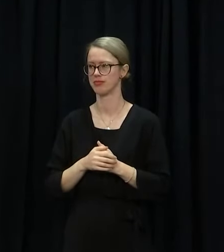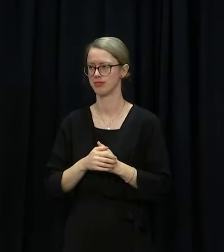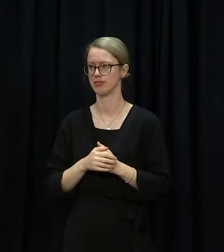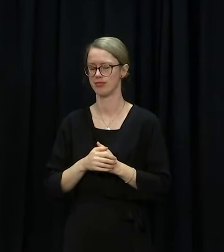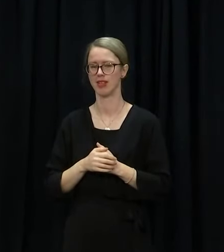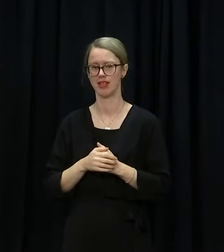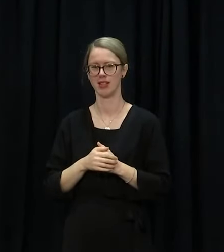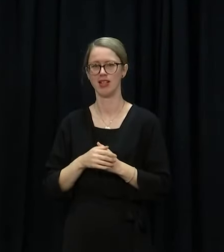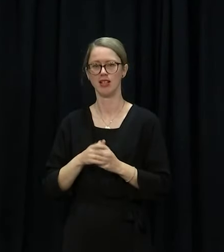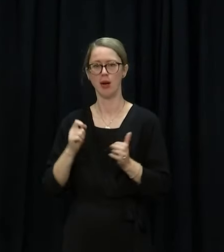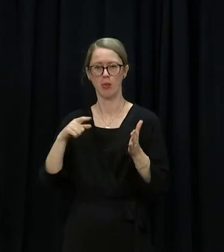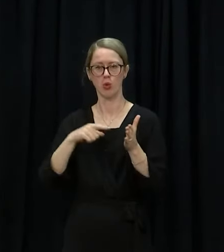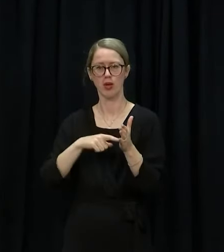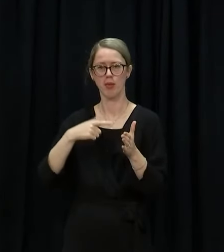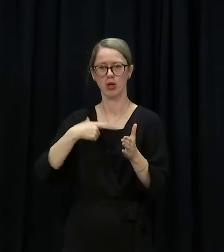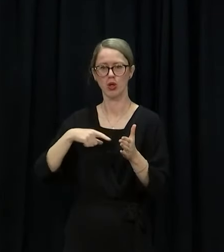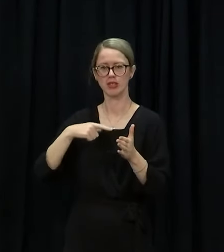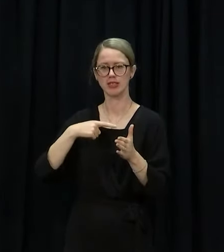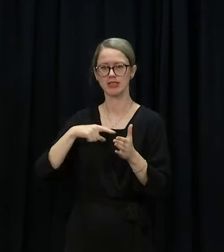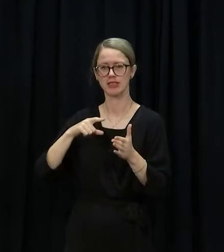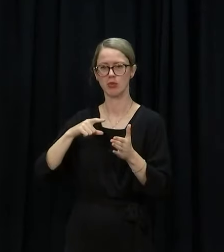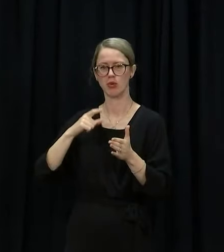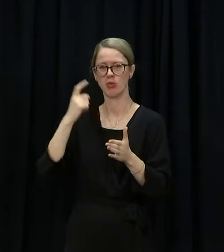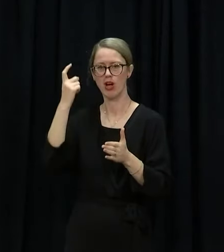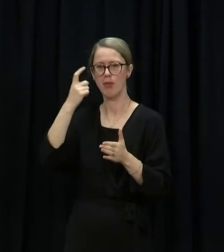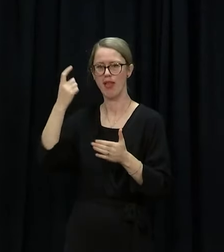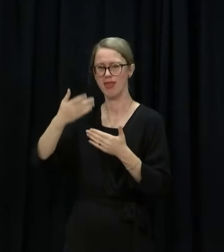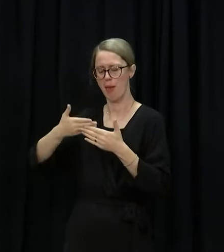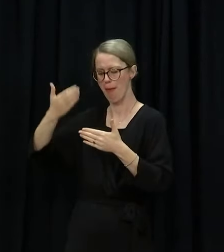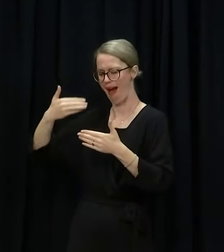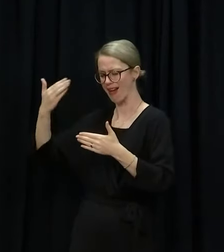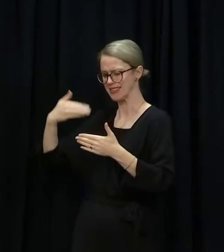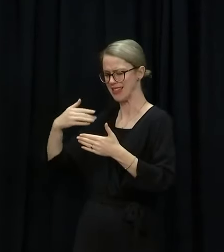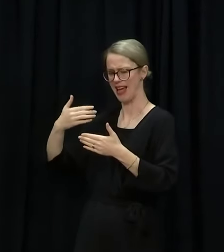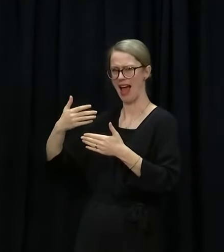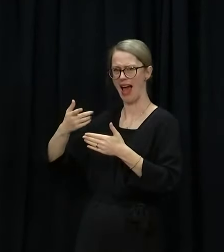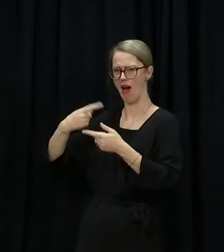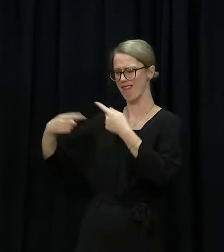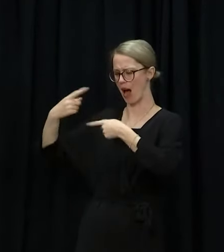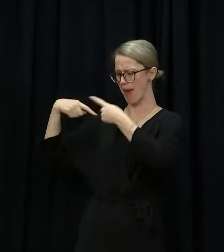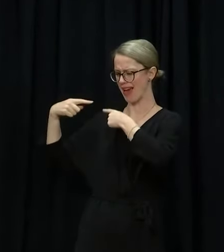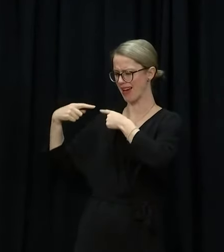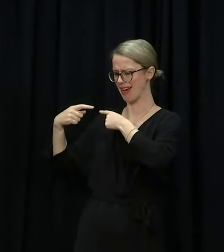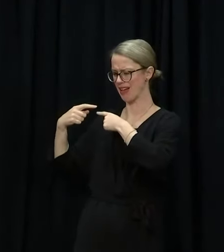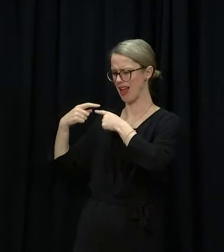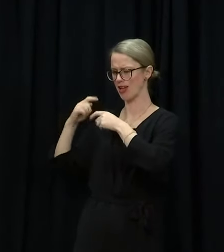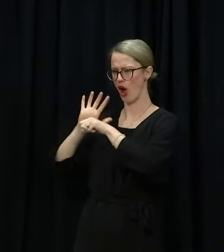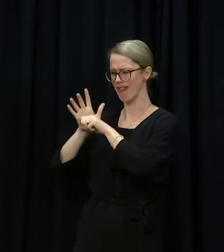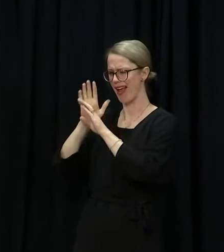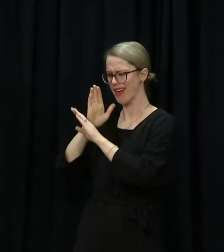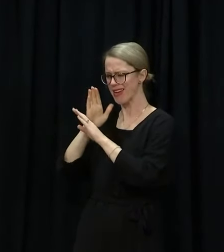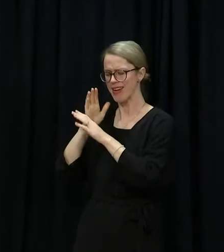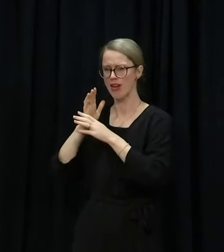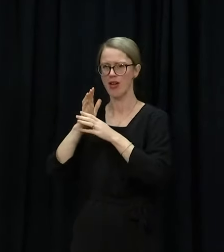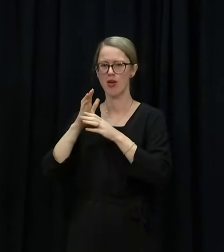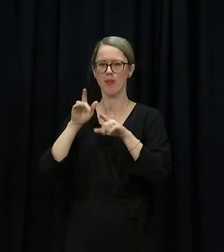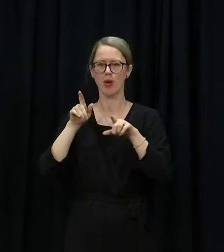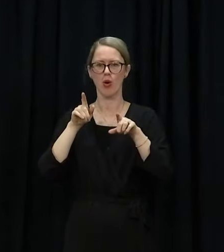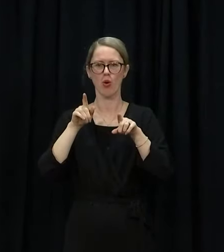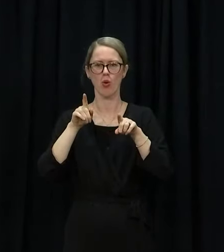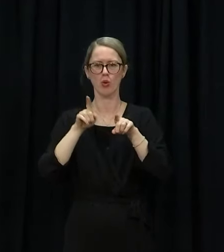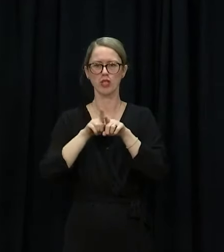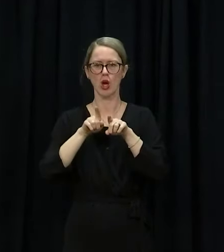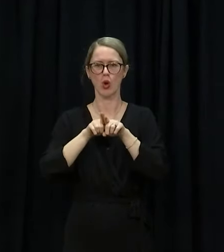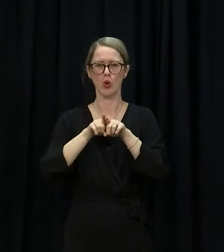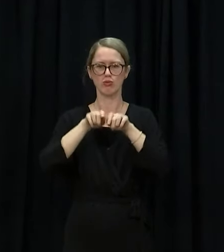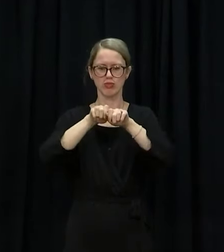reach going and the spread downstream, as I talked about, but also what we're really focused on is how long was it out there before we knew about